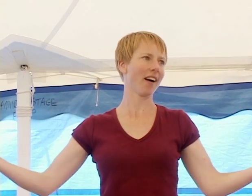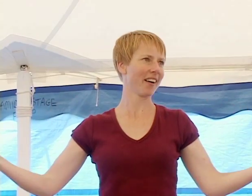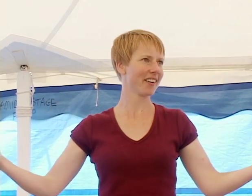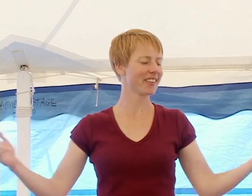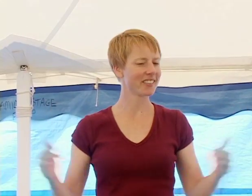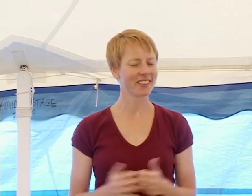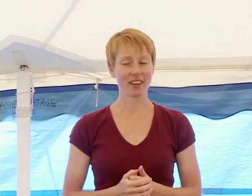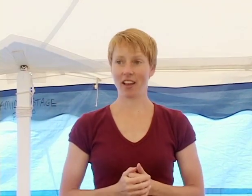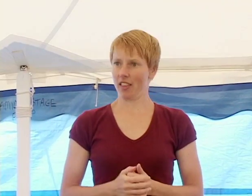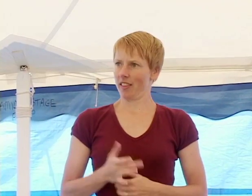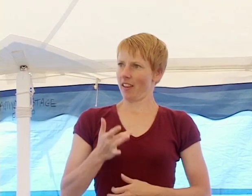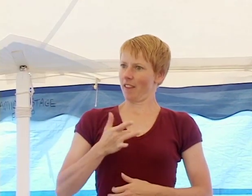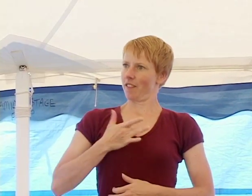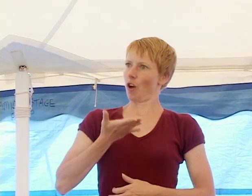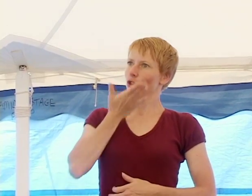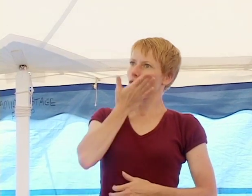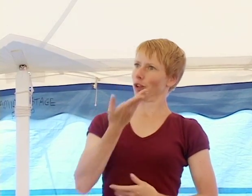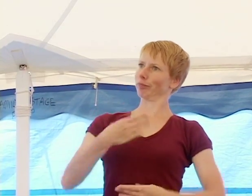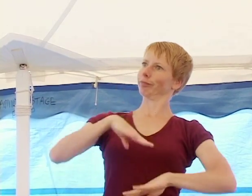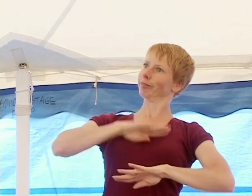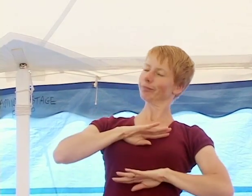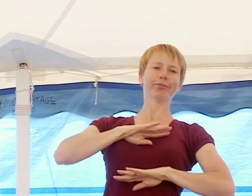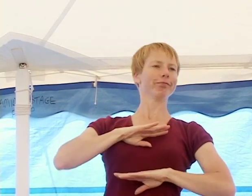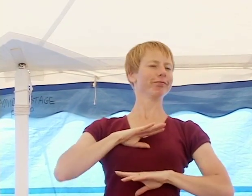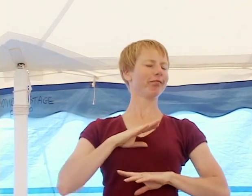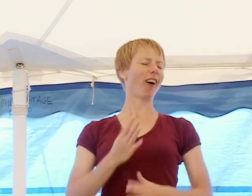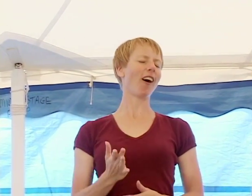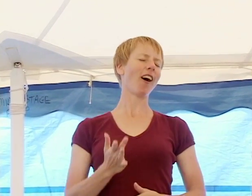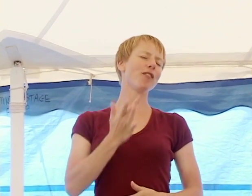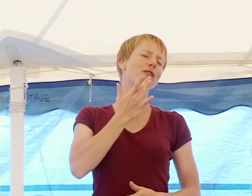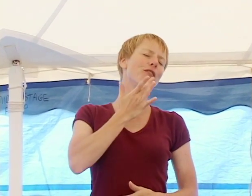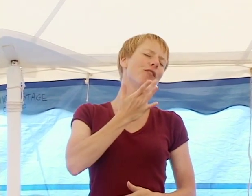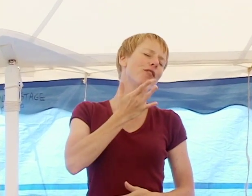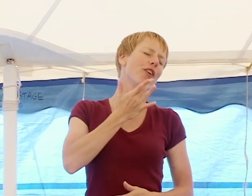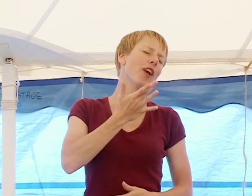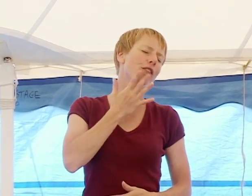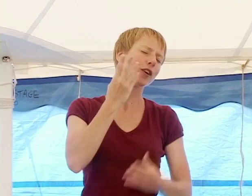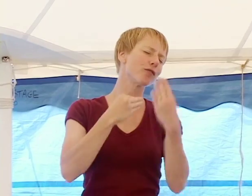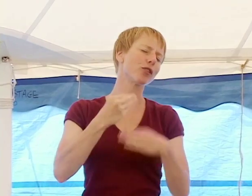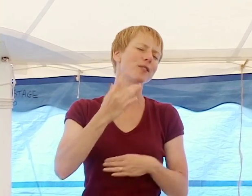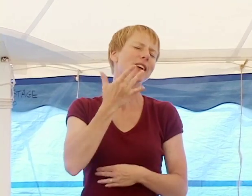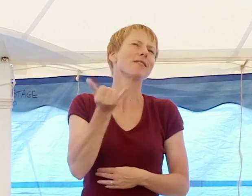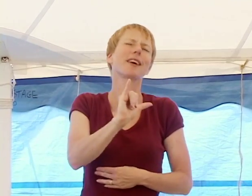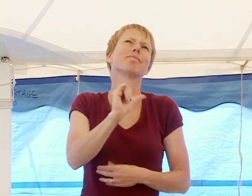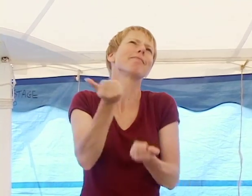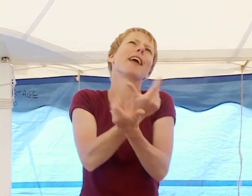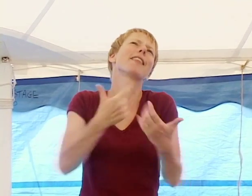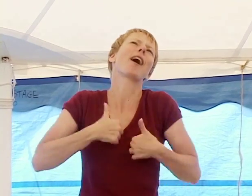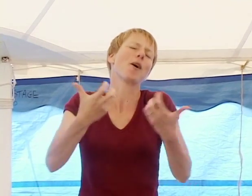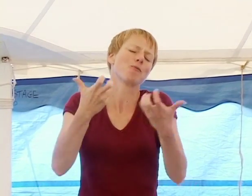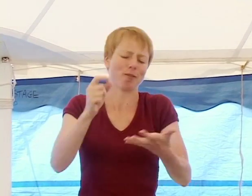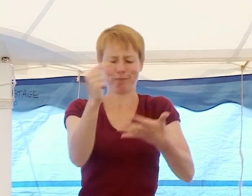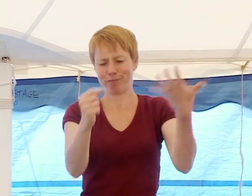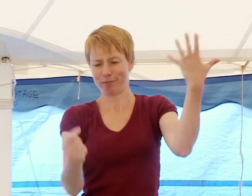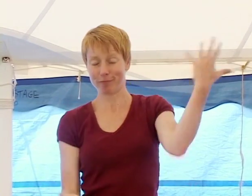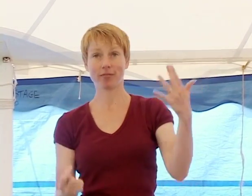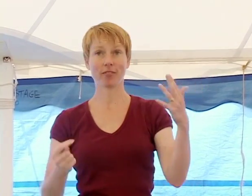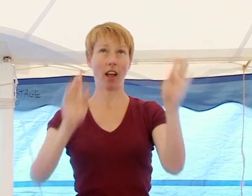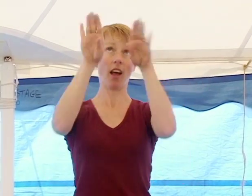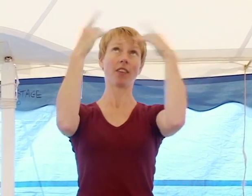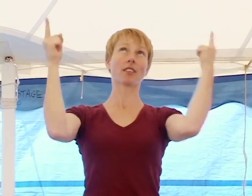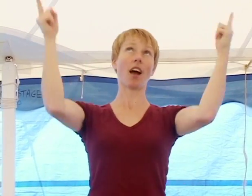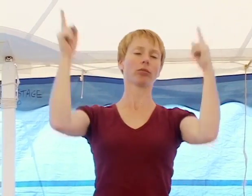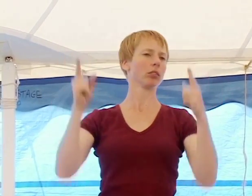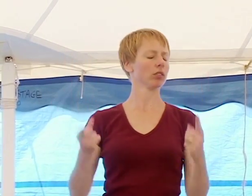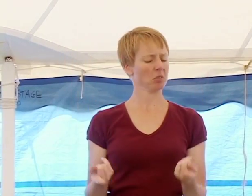well, they felt really good because they had just eaten their favorite food. And the sky was very happy, as long as the people didn't take too